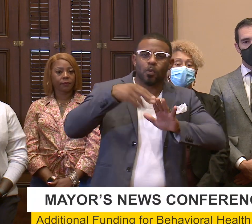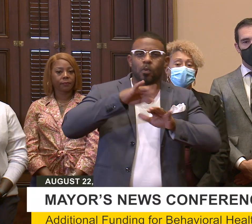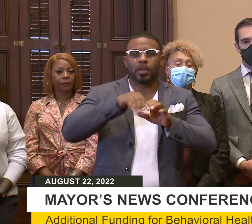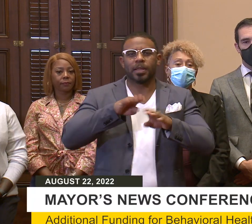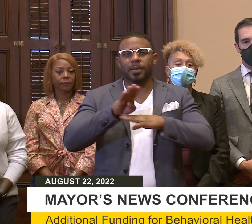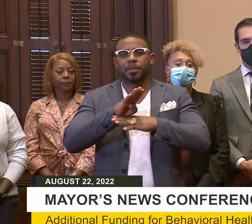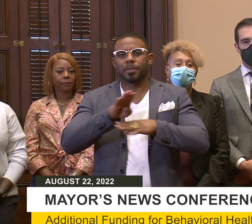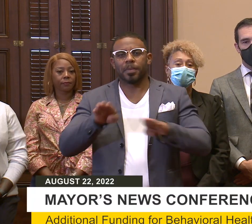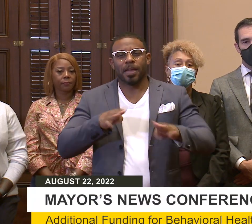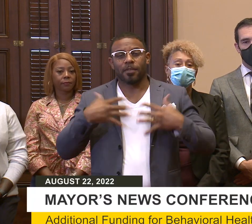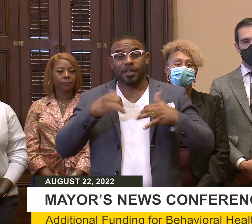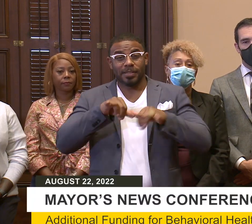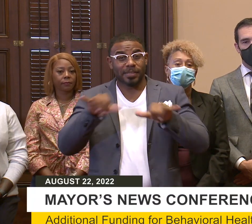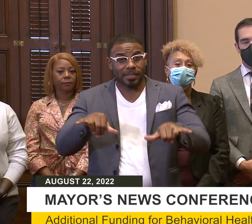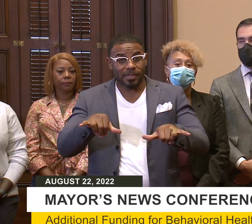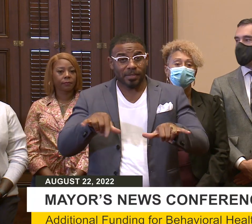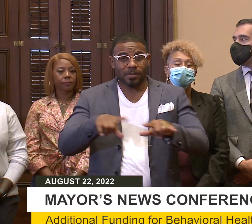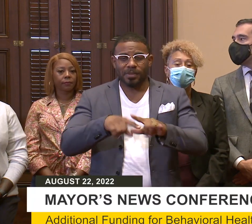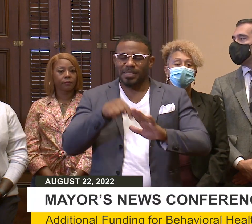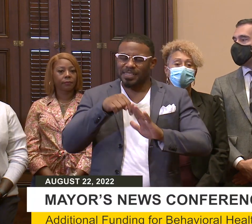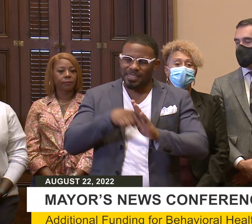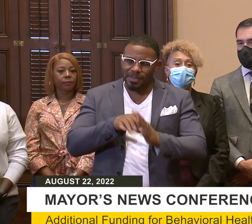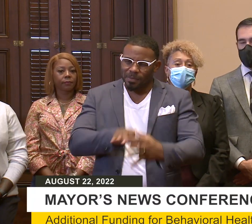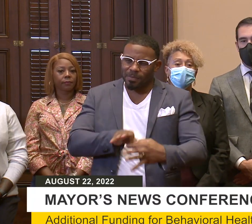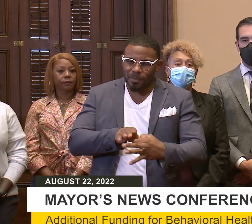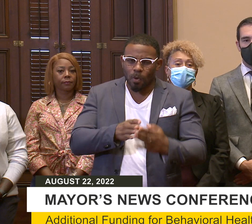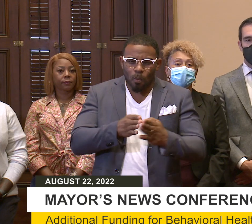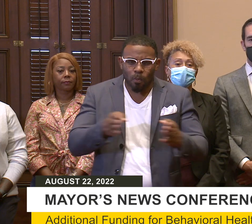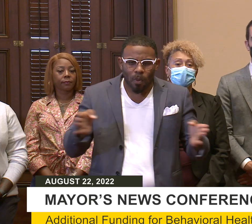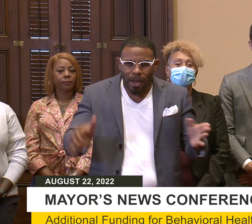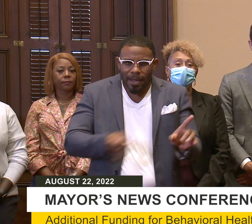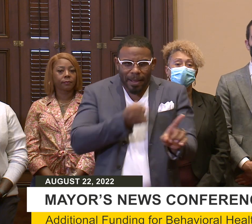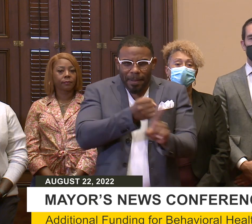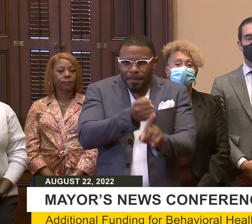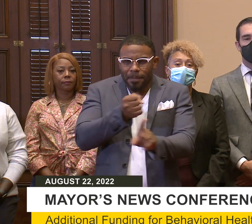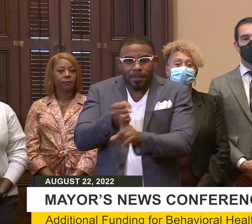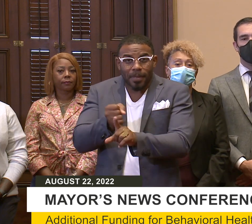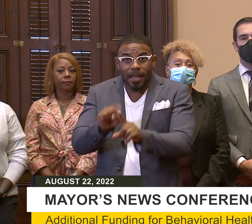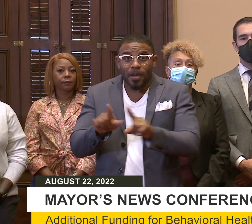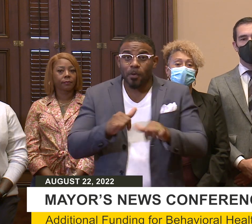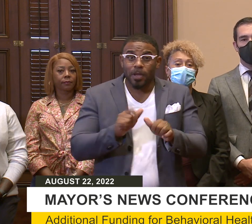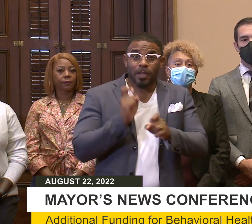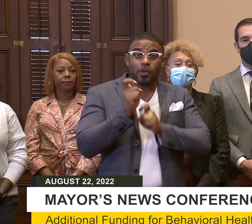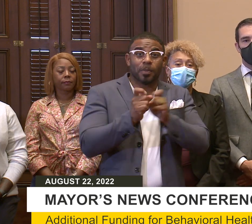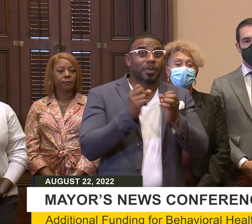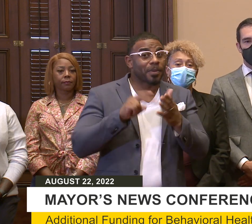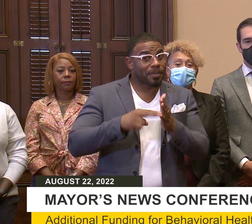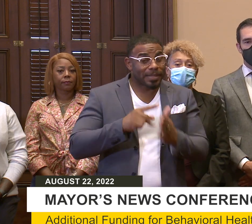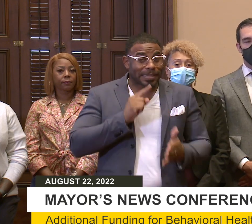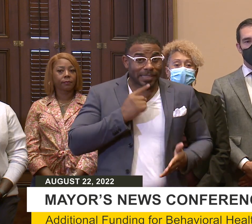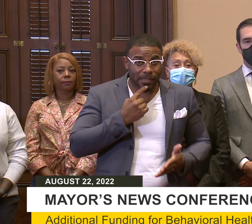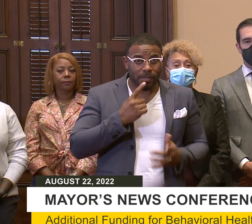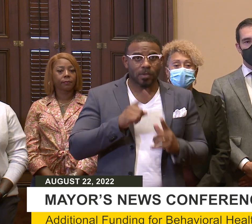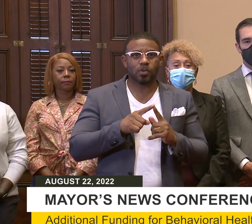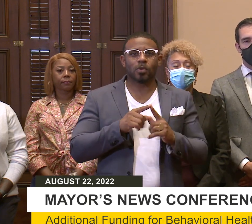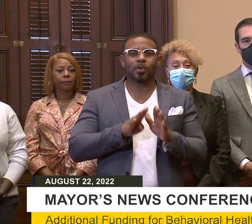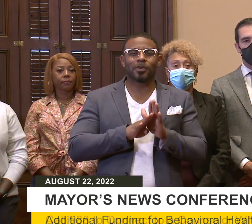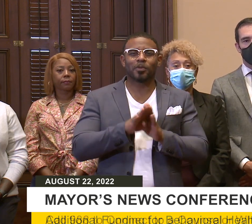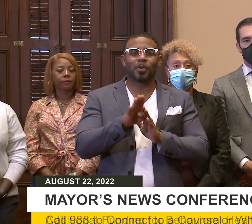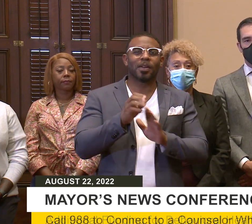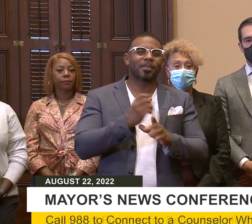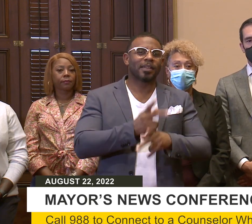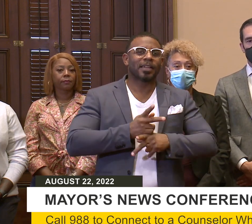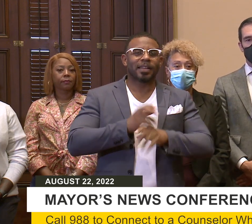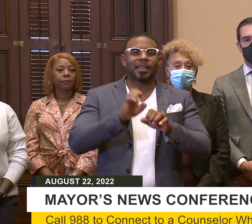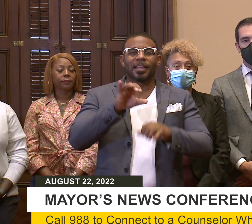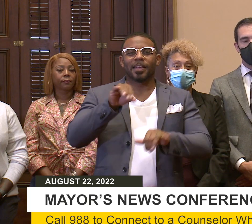the behavioral health system to deepen and widen our impact as we contribute meaningfully to a thriving and